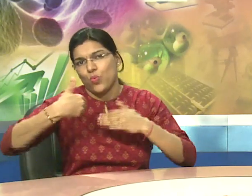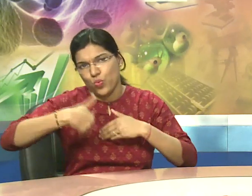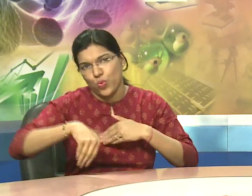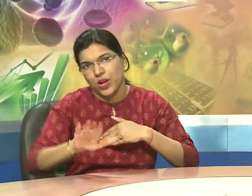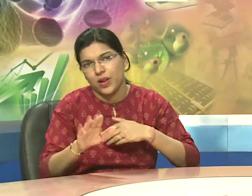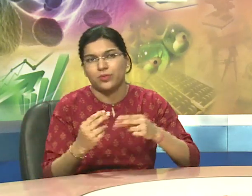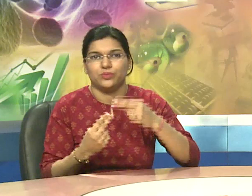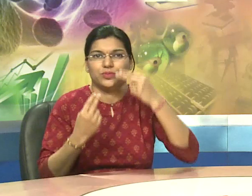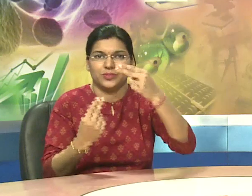in explanation.